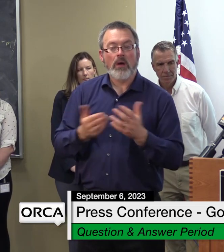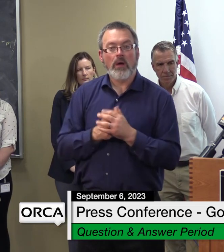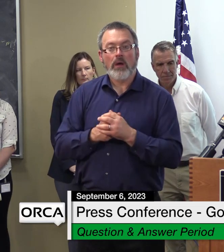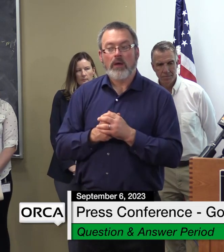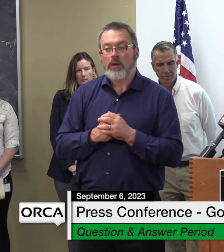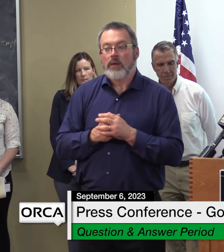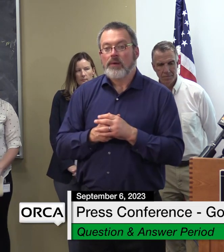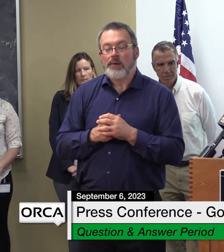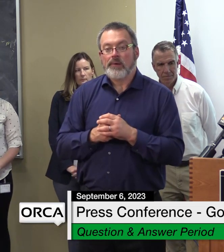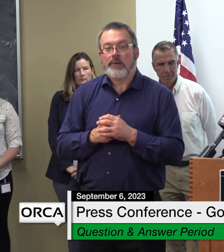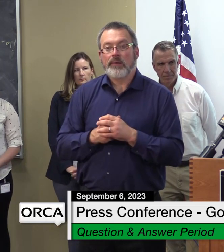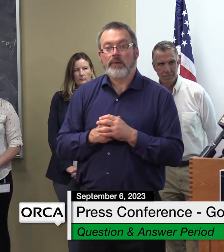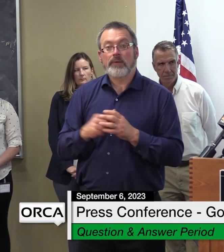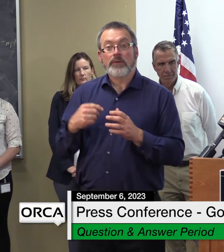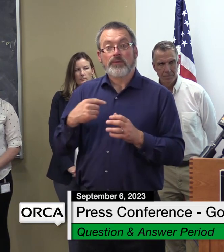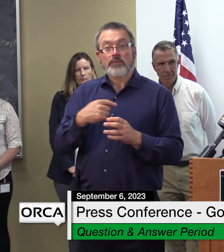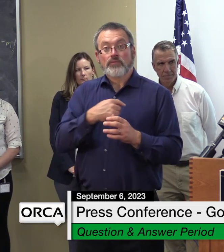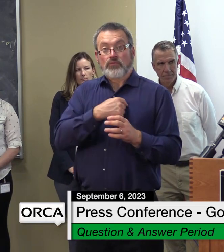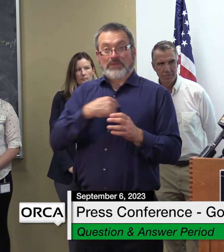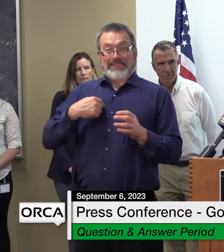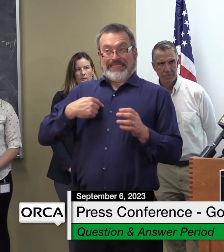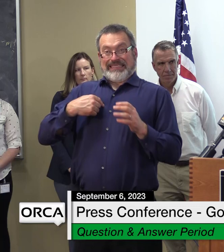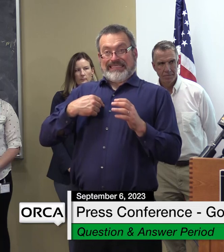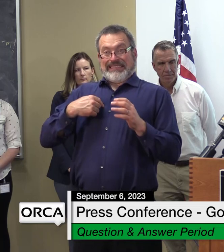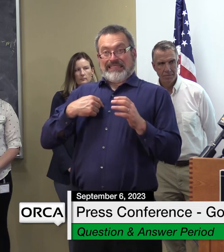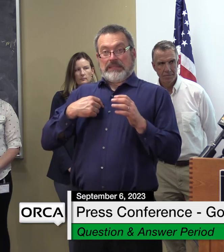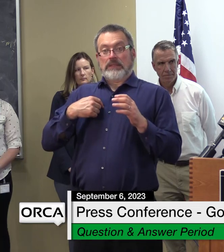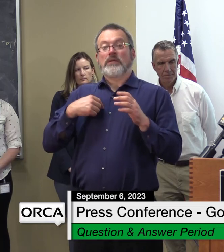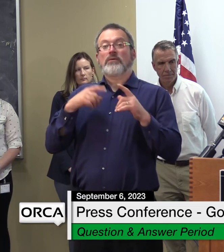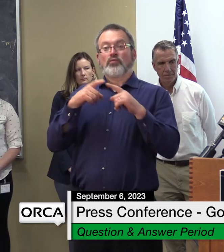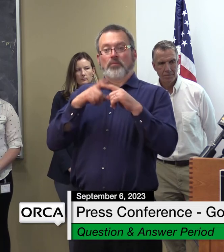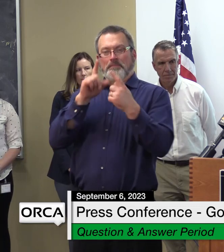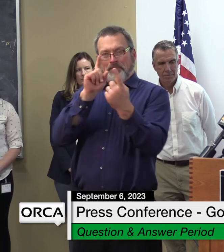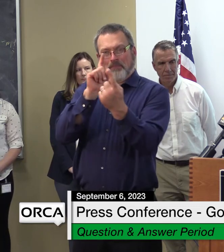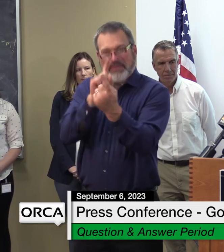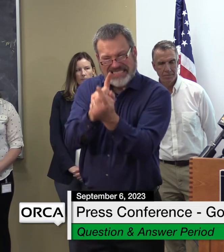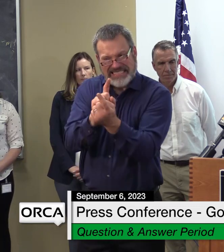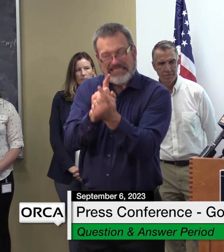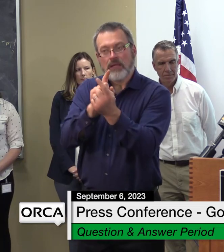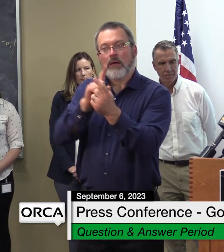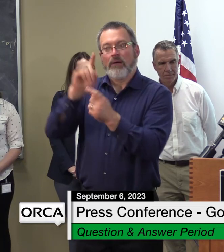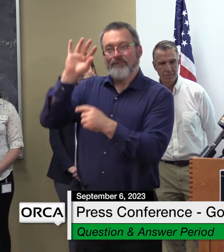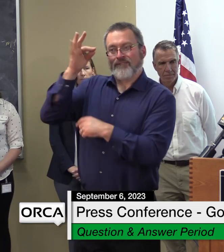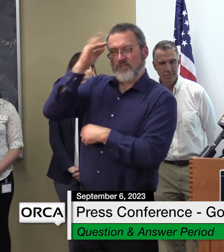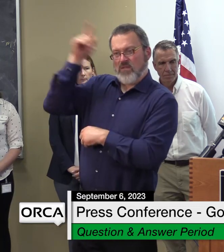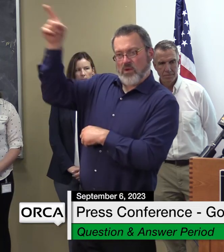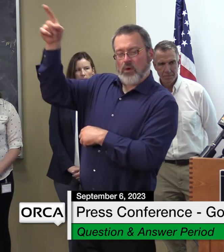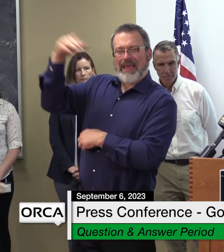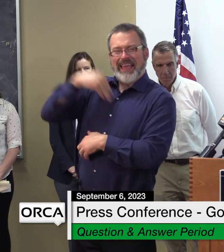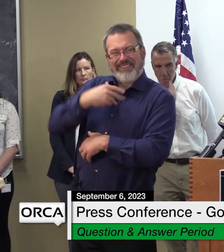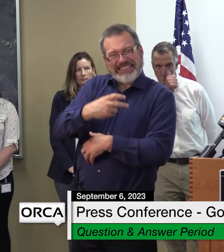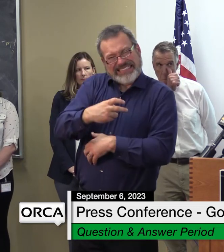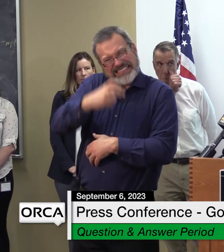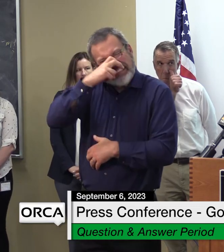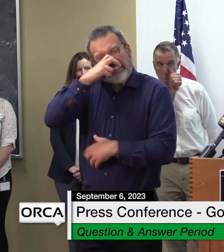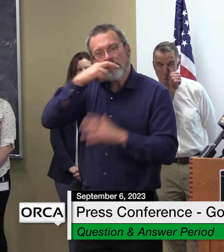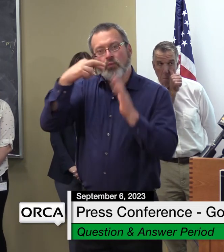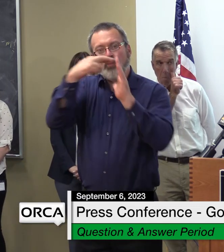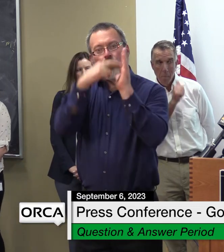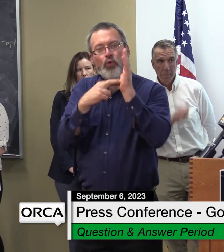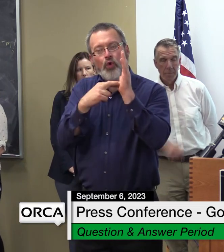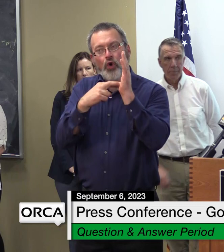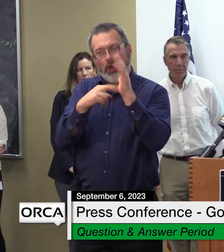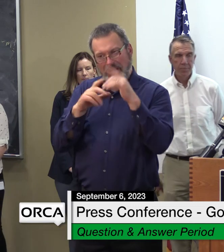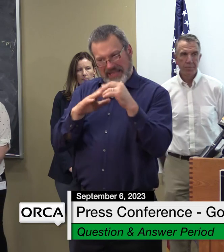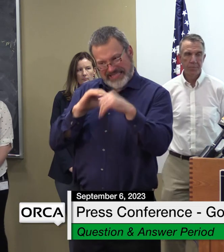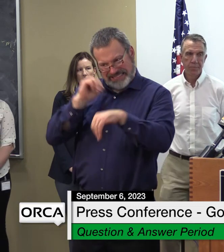as we work to meet the stringent federal guidelines and the criteria for the program, again, this is not funding